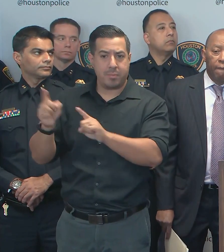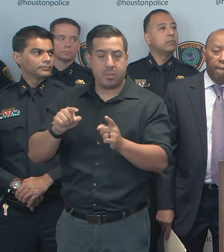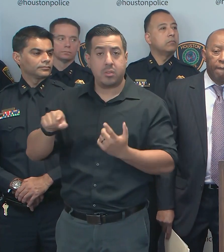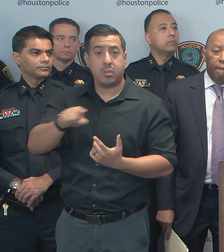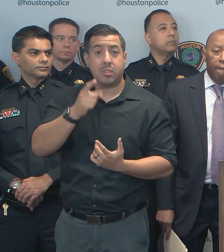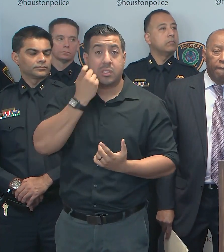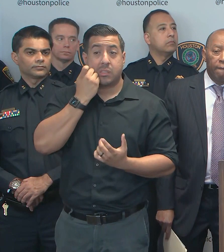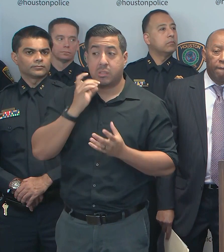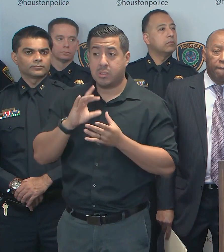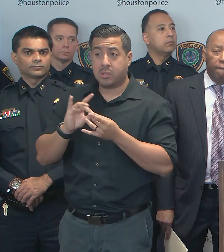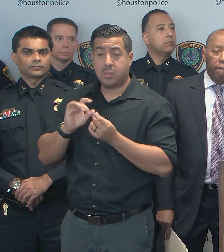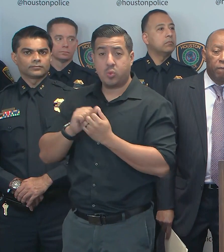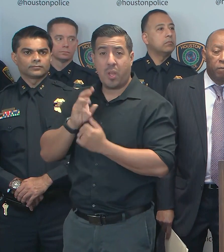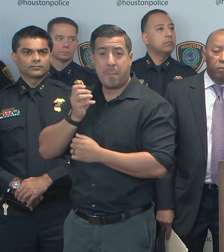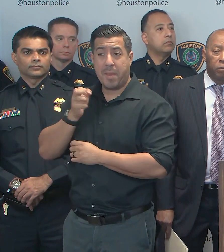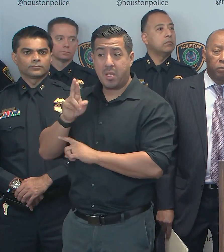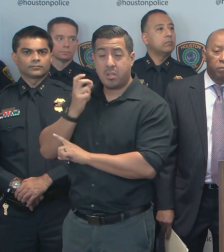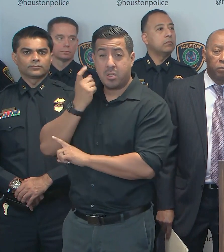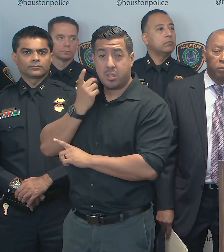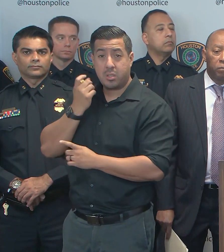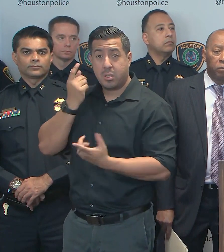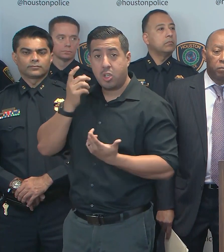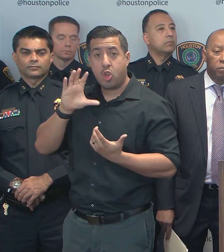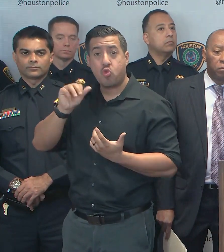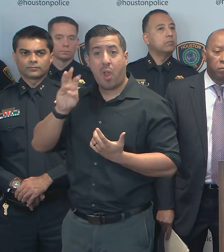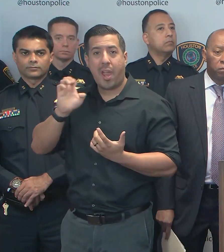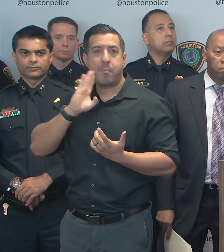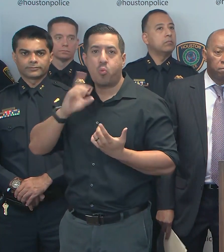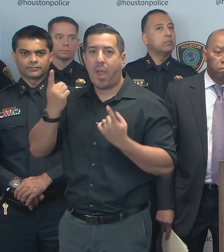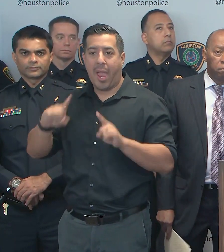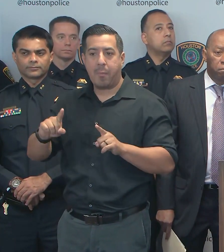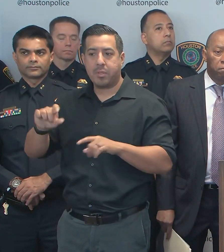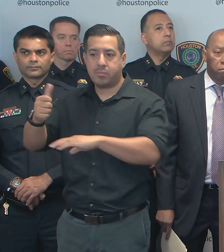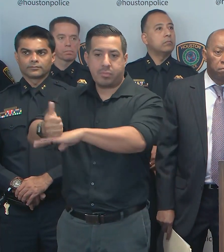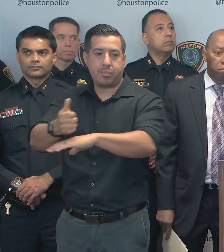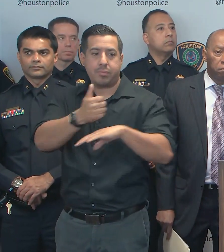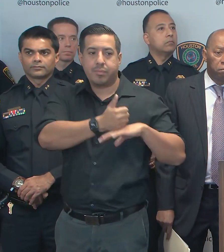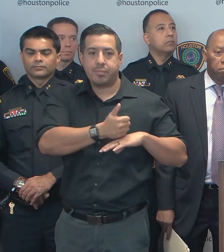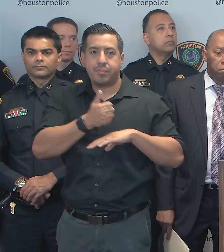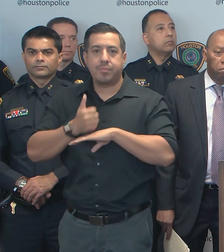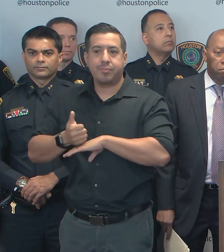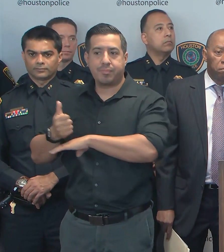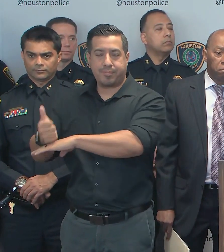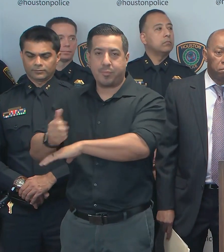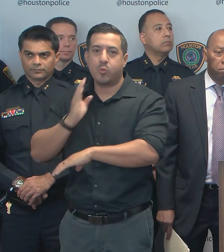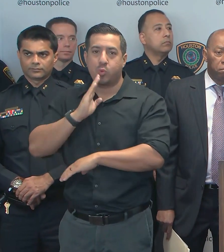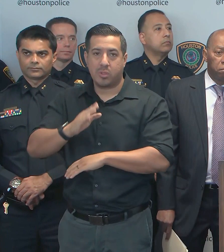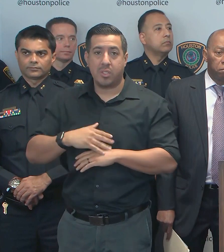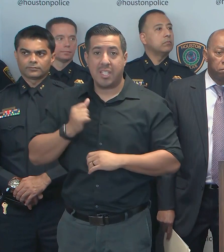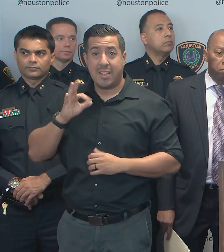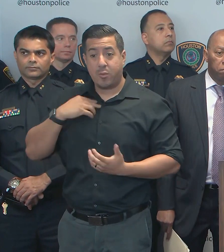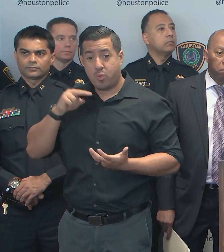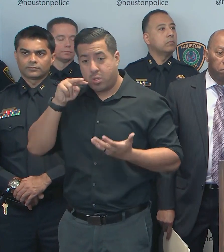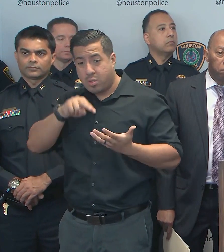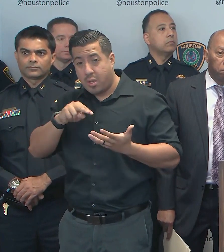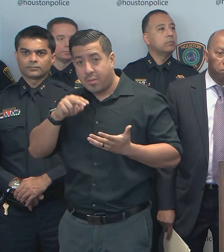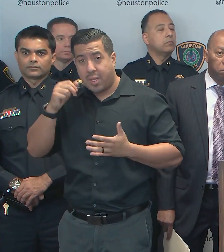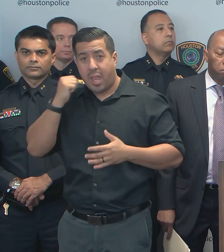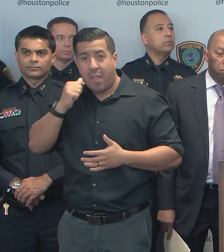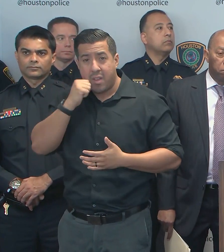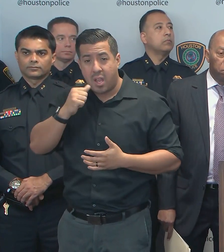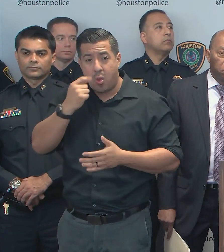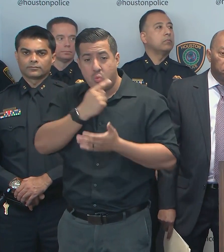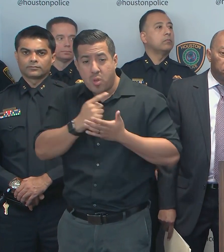the mayor earlier, crime moves around, and we have to be smart about it. And we're looking at it daily, weekly, and